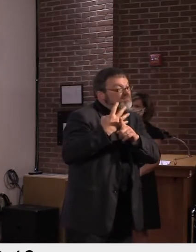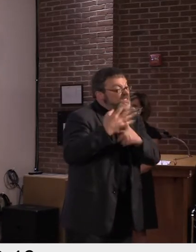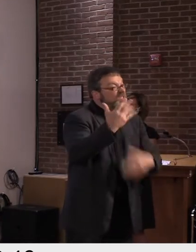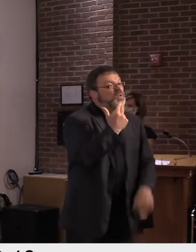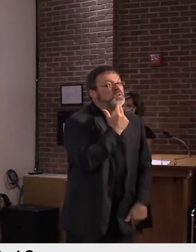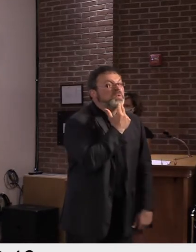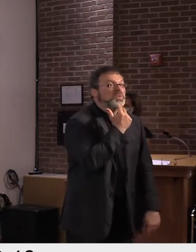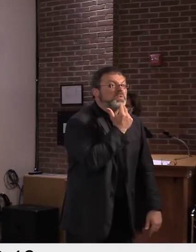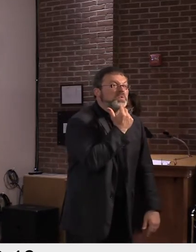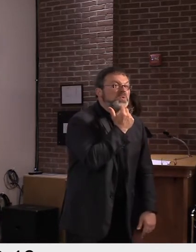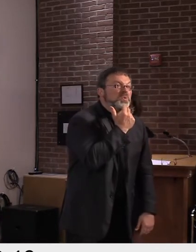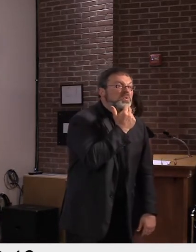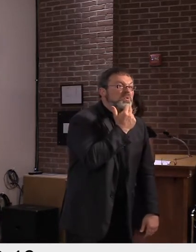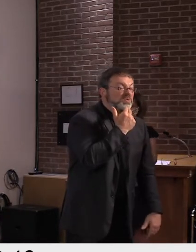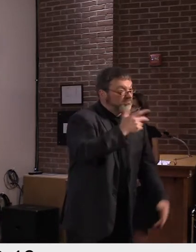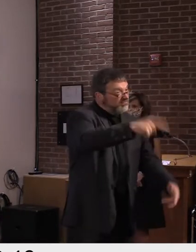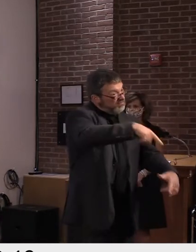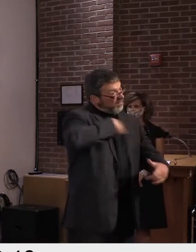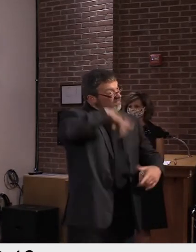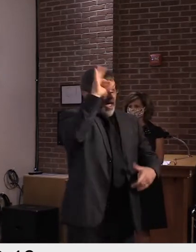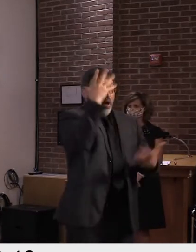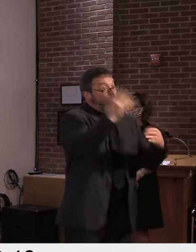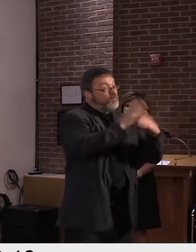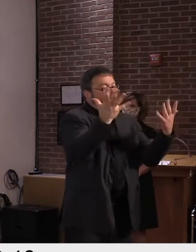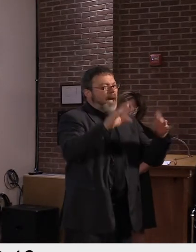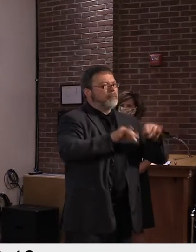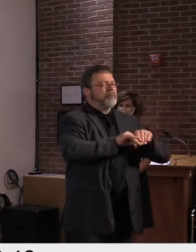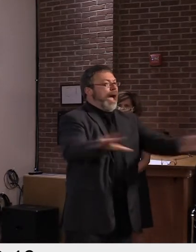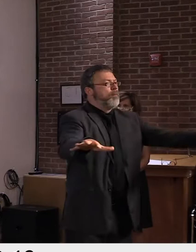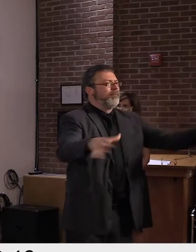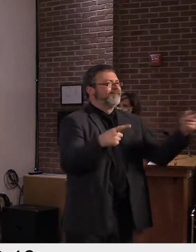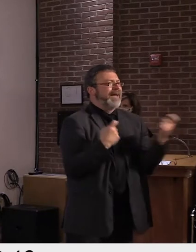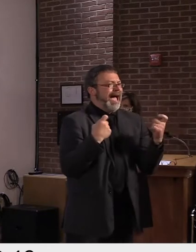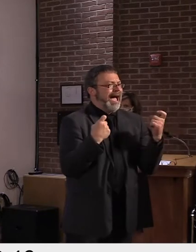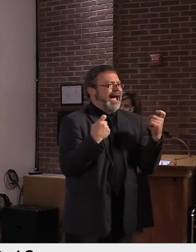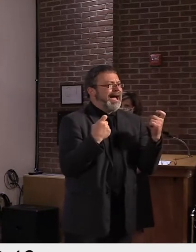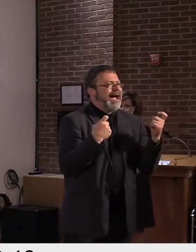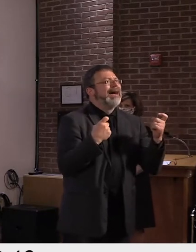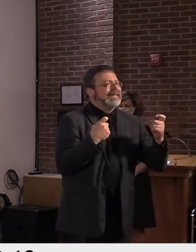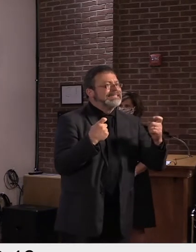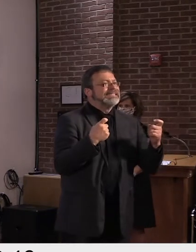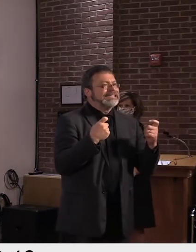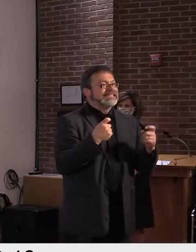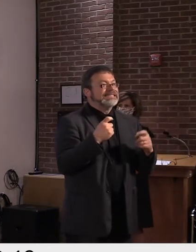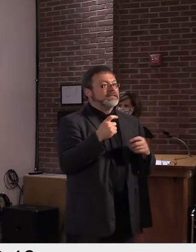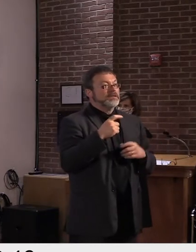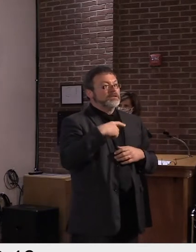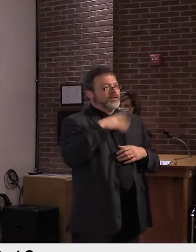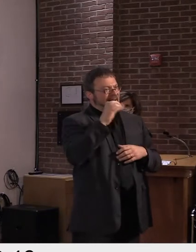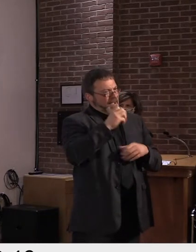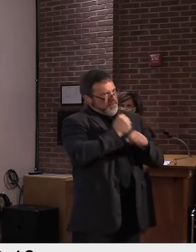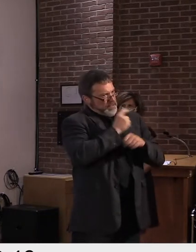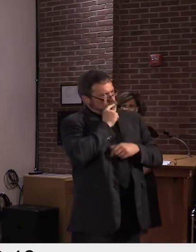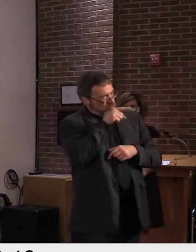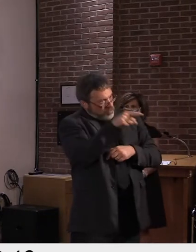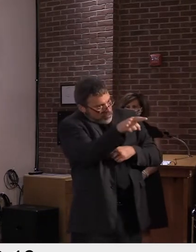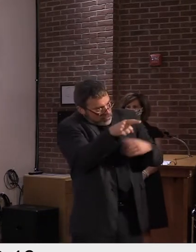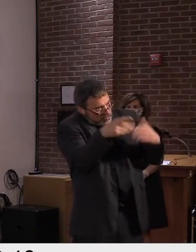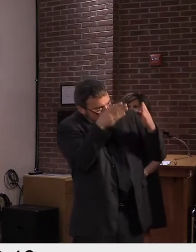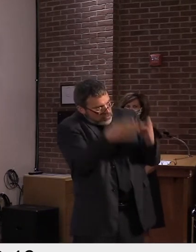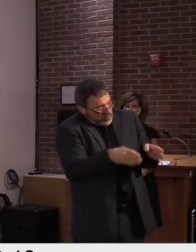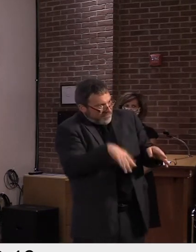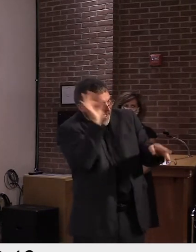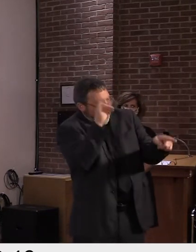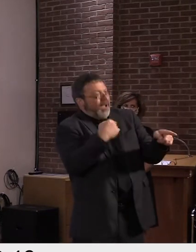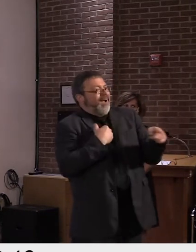same time. We know it spreads very easily from person to person, especially people who are within 6 feet of one